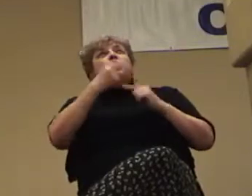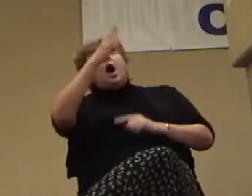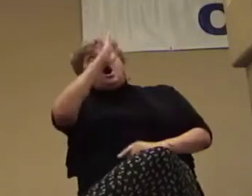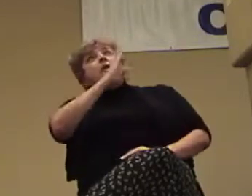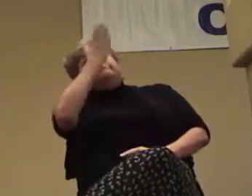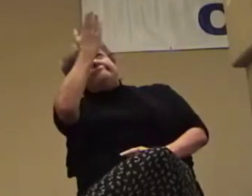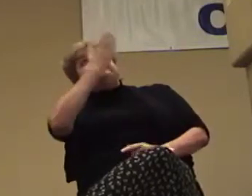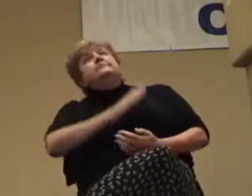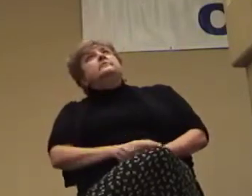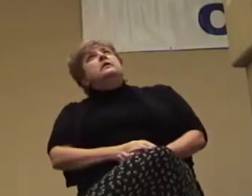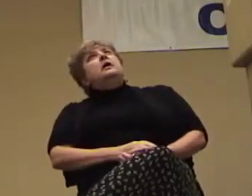God, give me a sign.